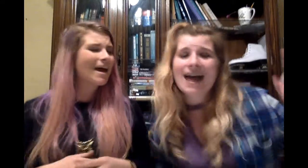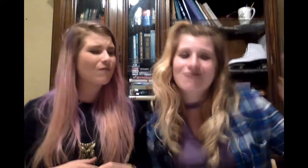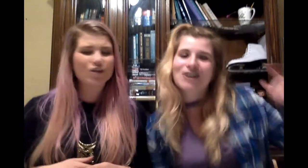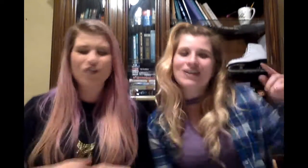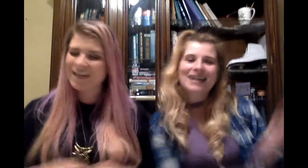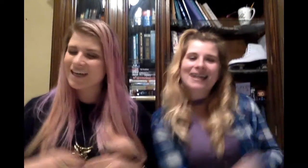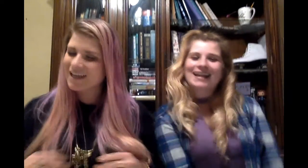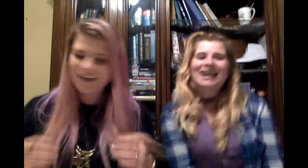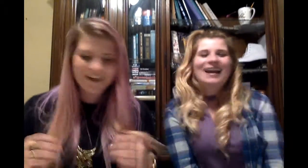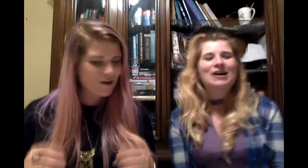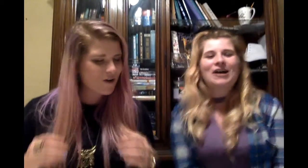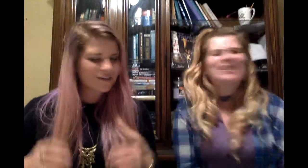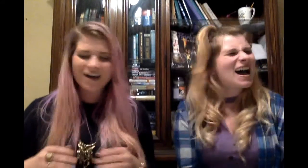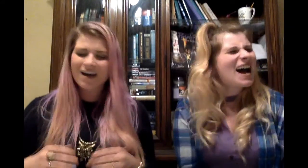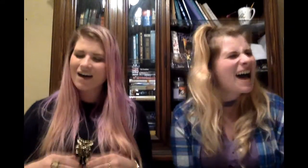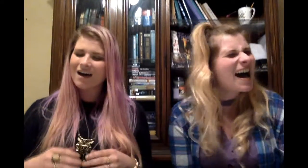ever getting older.